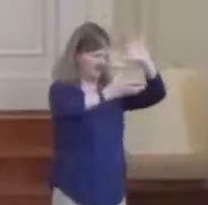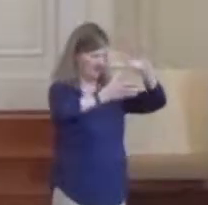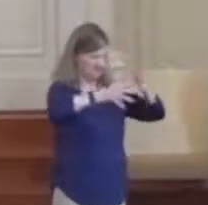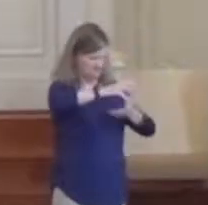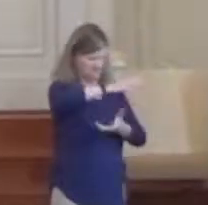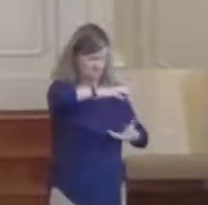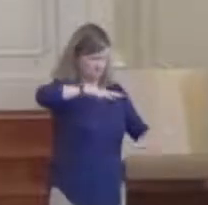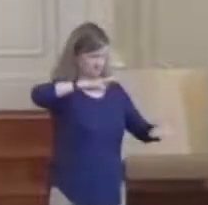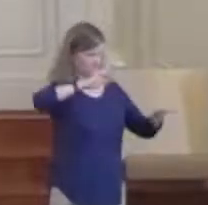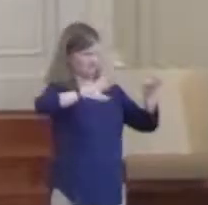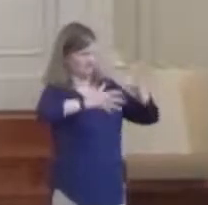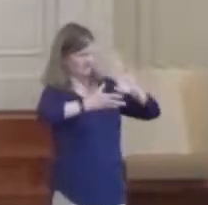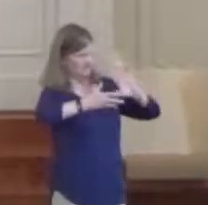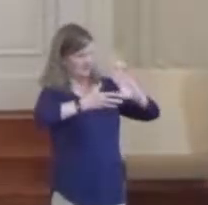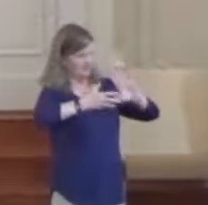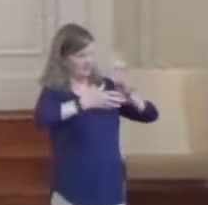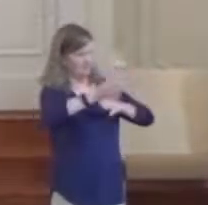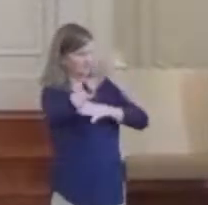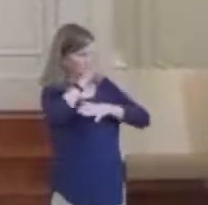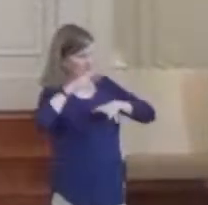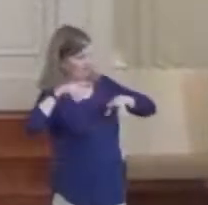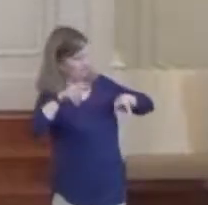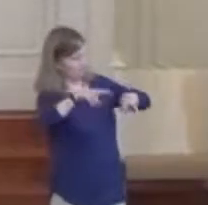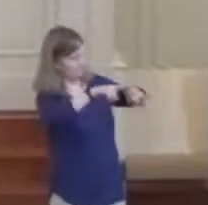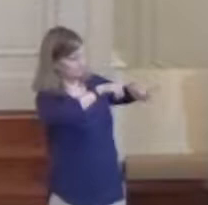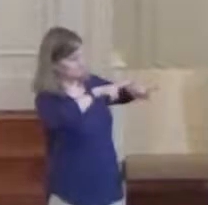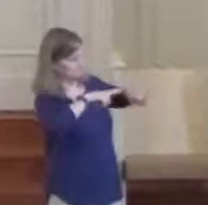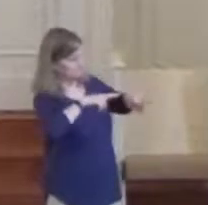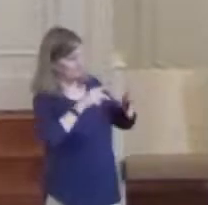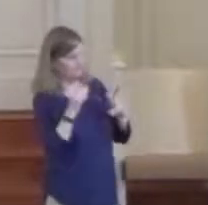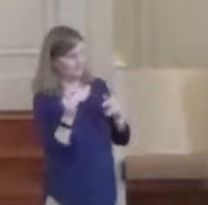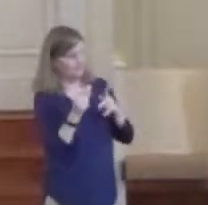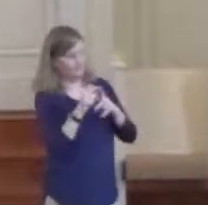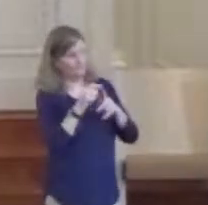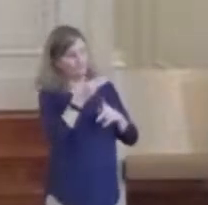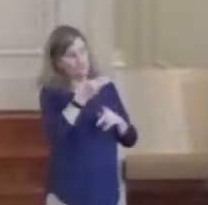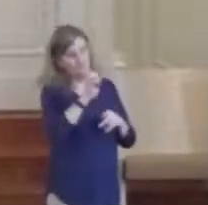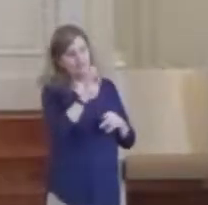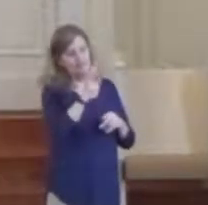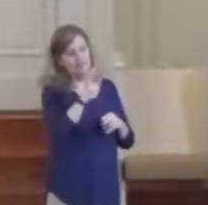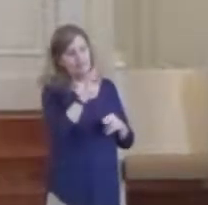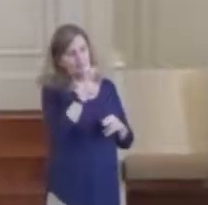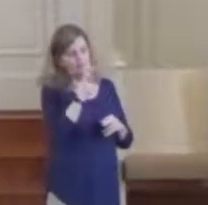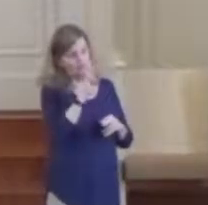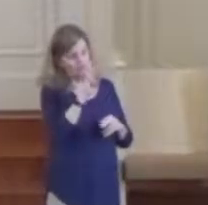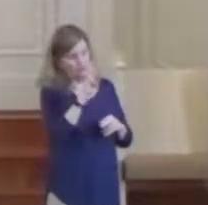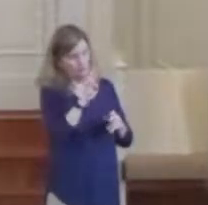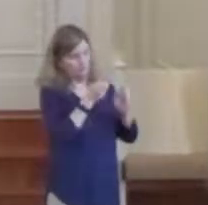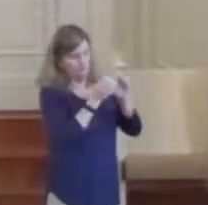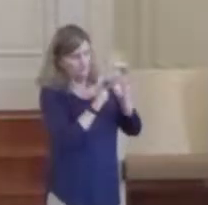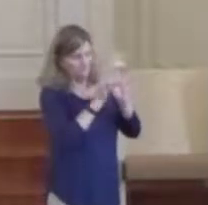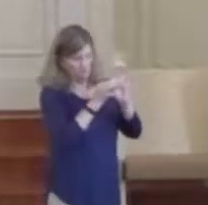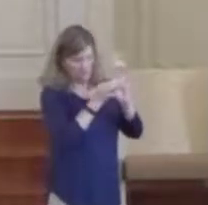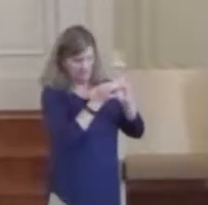which the Spirit of God hovers. Now, the word in Hebrew that's translated